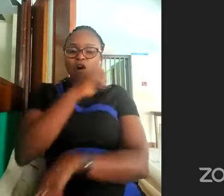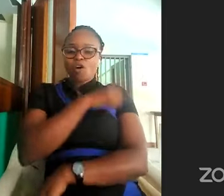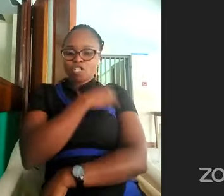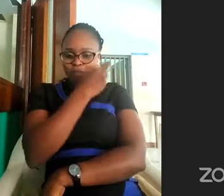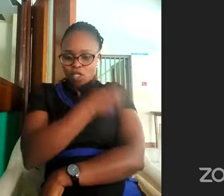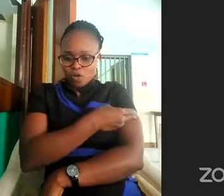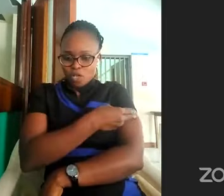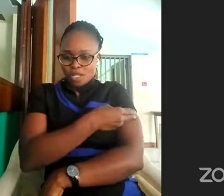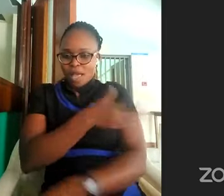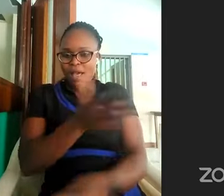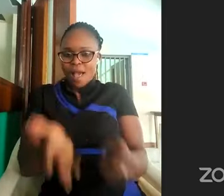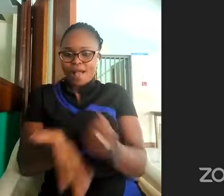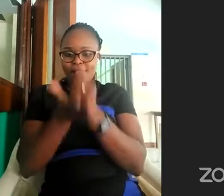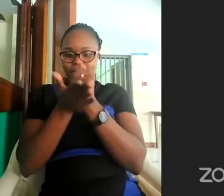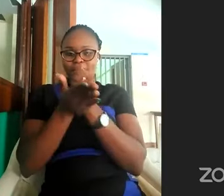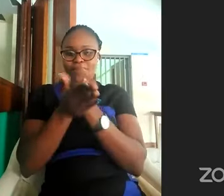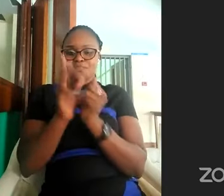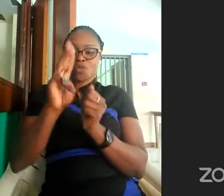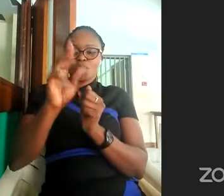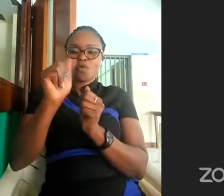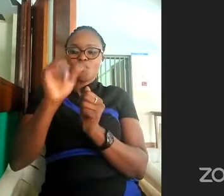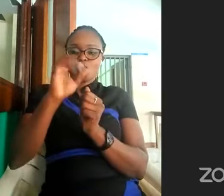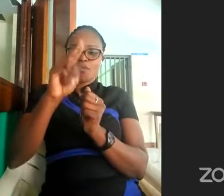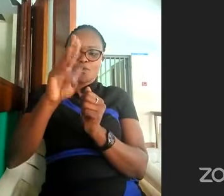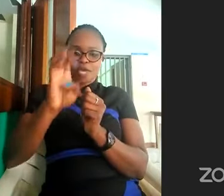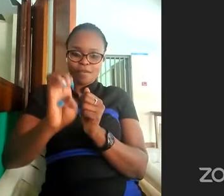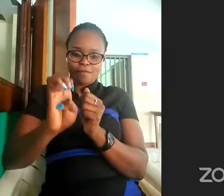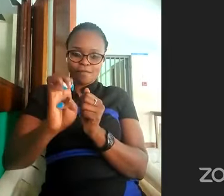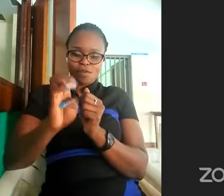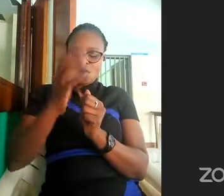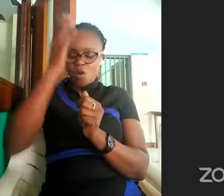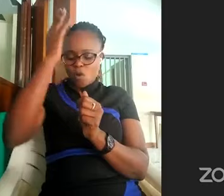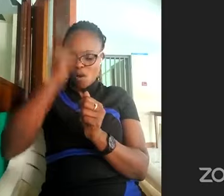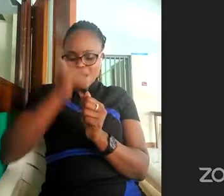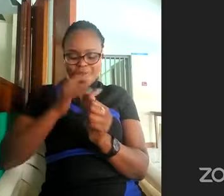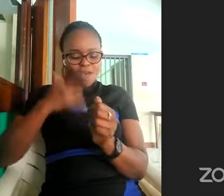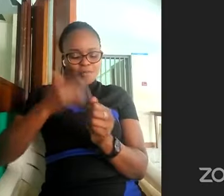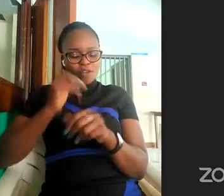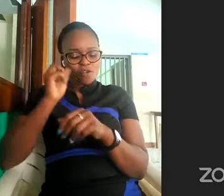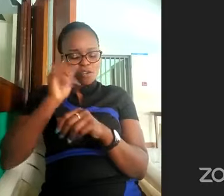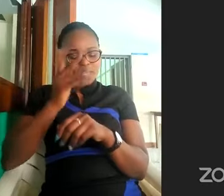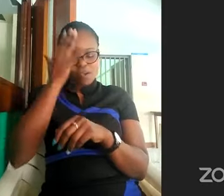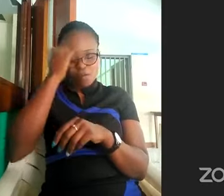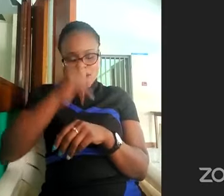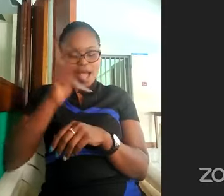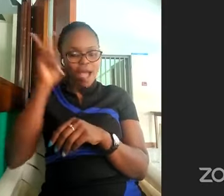the knowledge and which these people did not have. Ndio ikafanya huyu msichana mlemavu akaweza